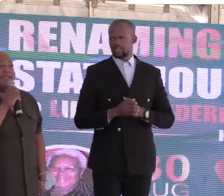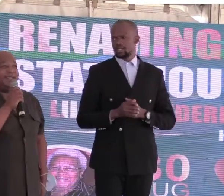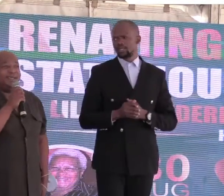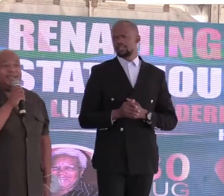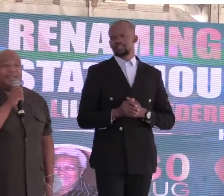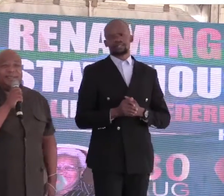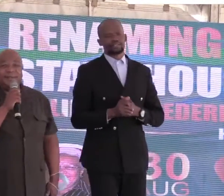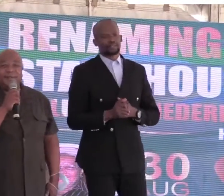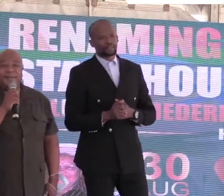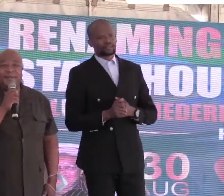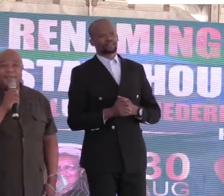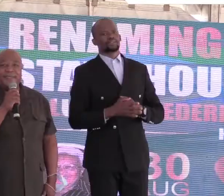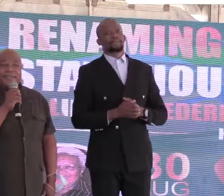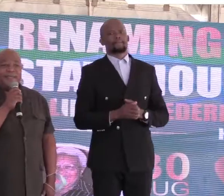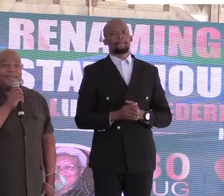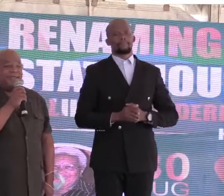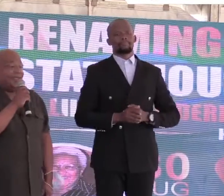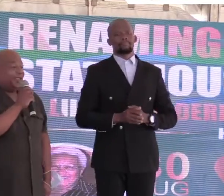Sinecaleni.